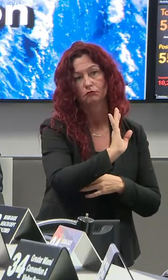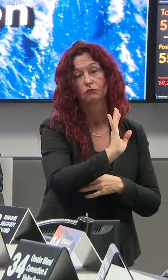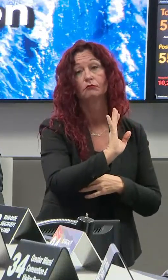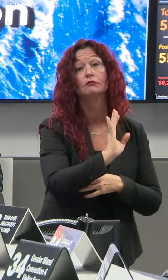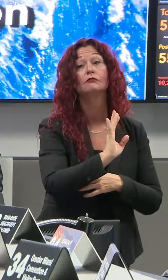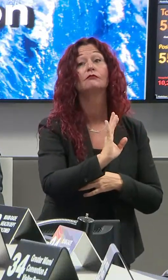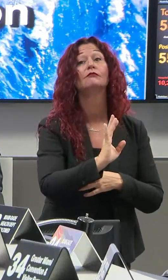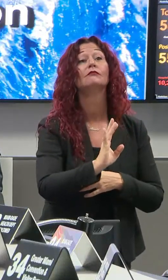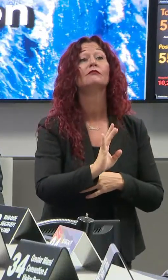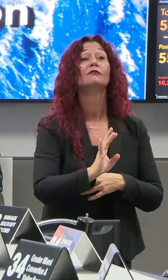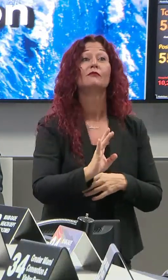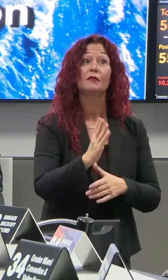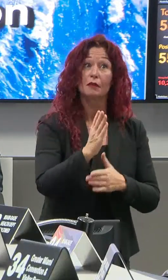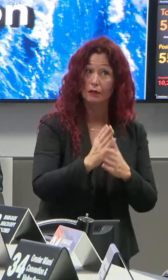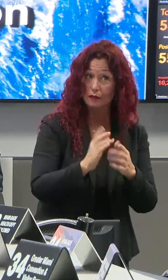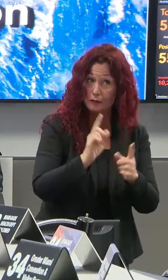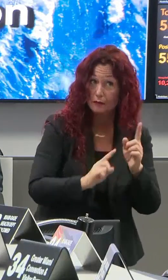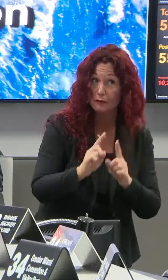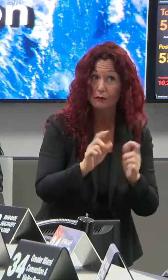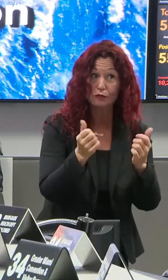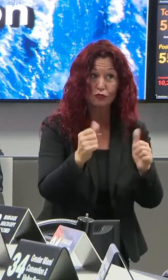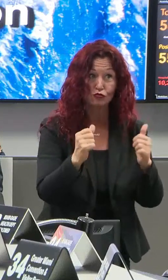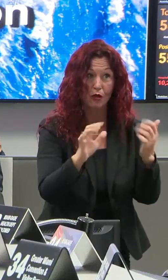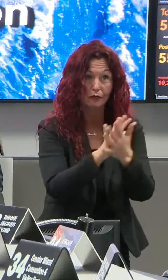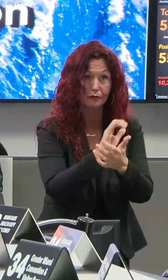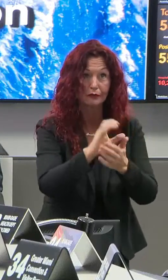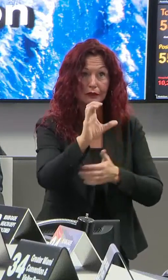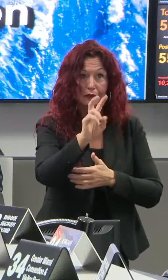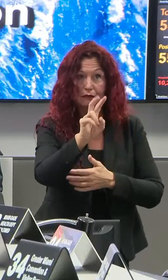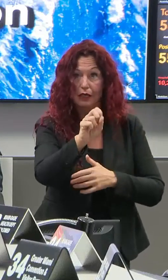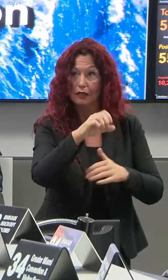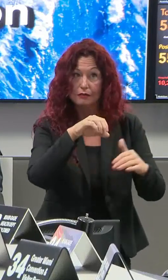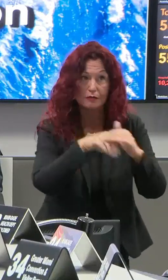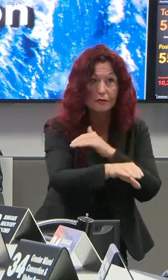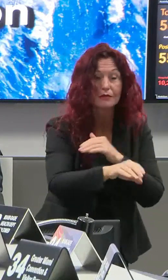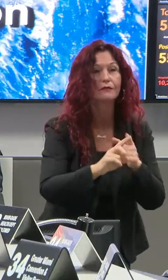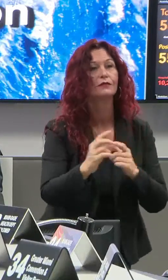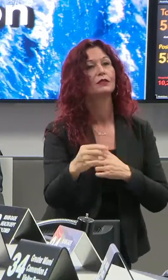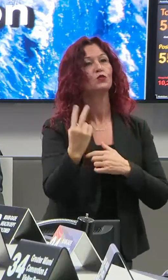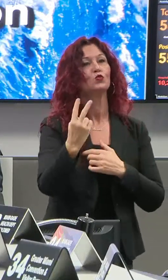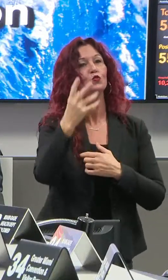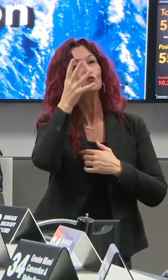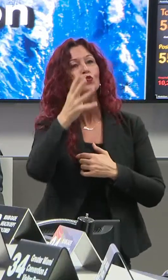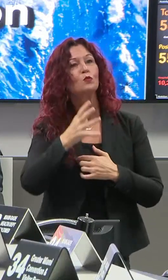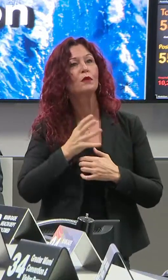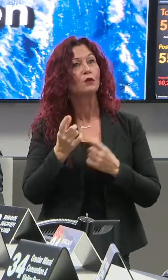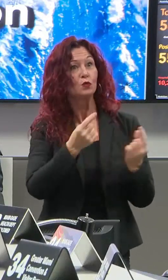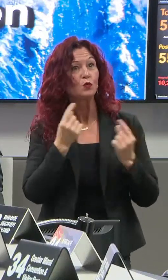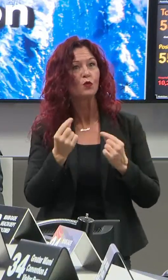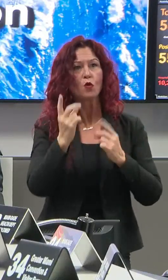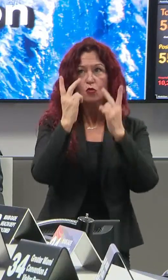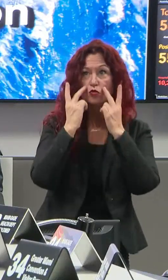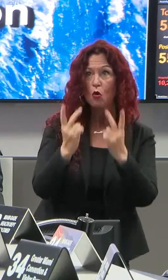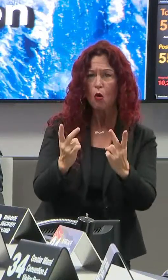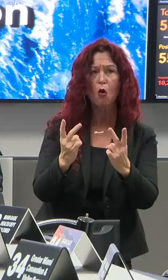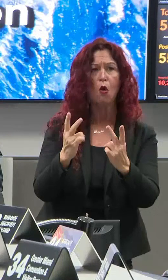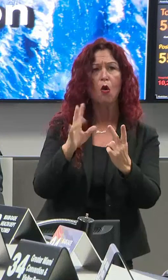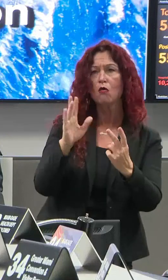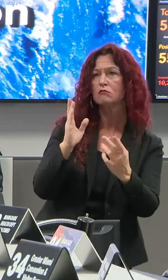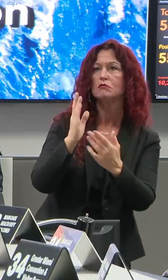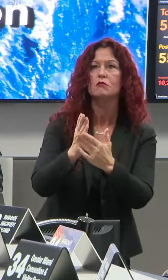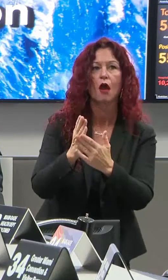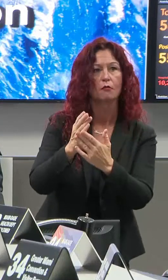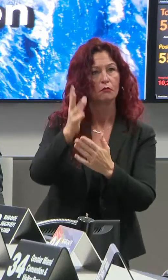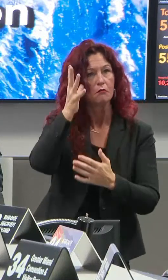got a little crazy and a few people were trying to break into the CVS, they confronted the troublemakers, and in so doing, they prevented violence